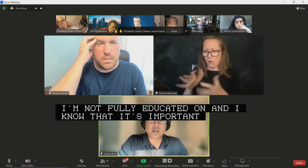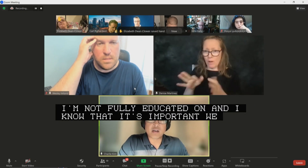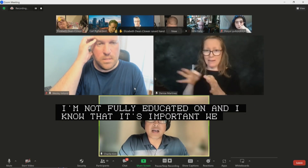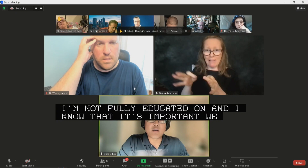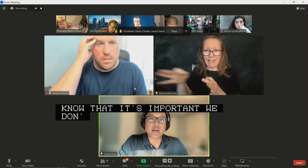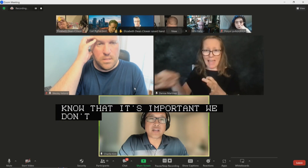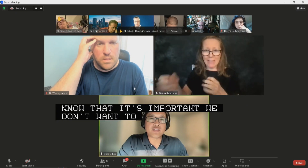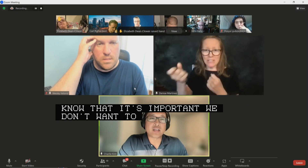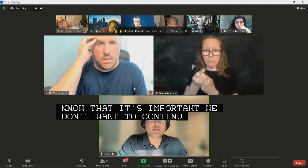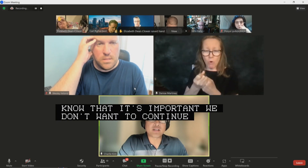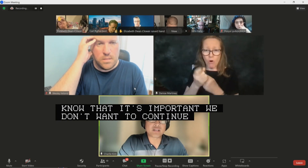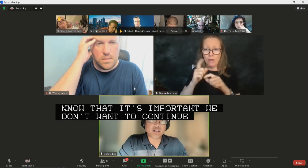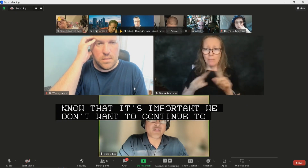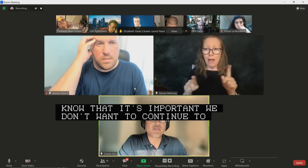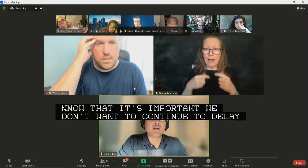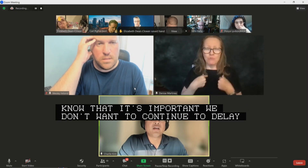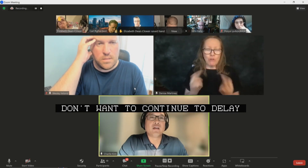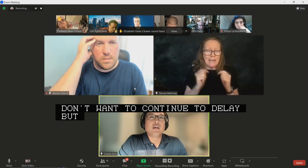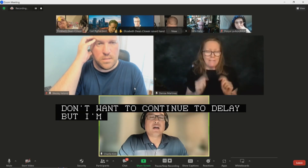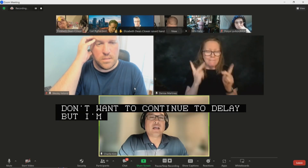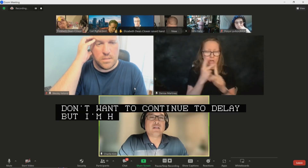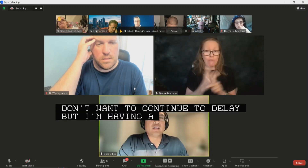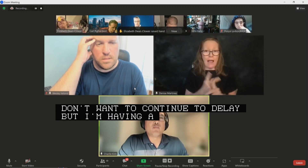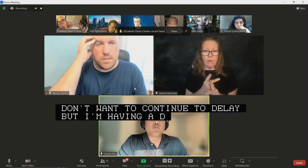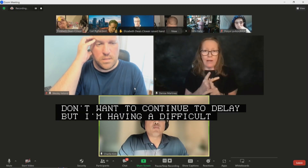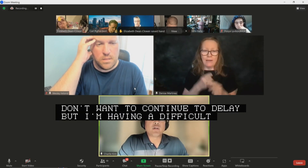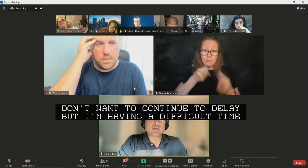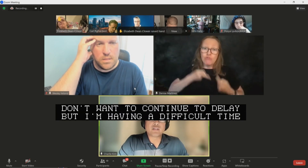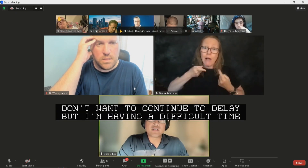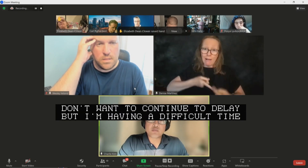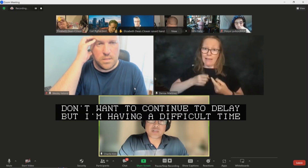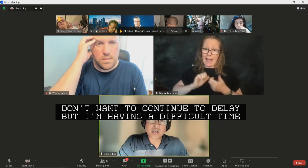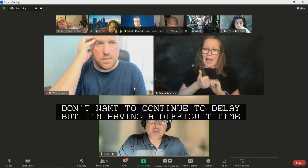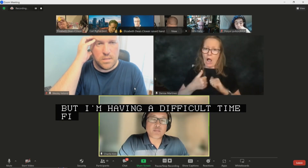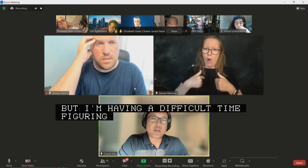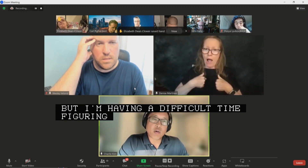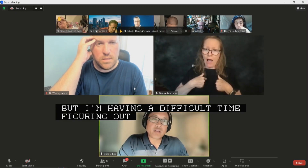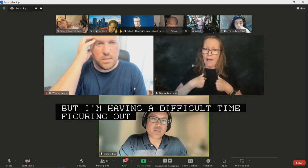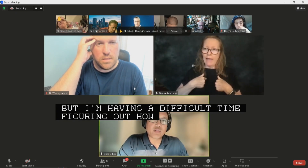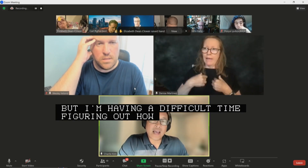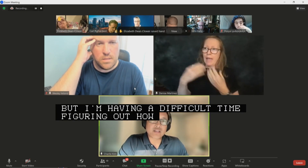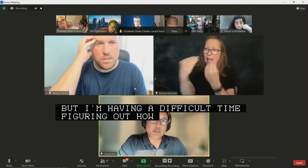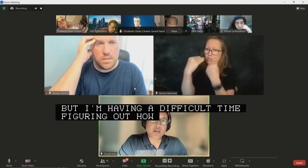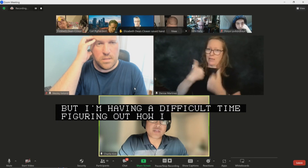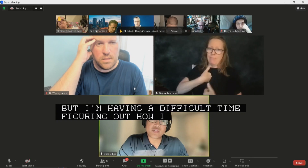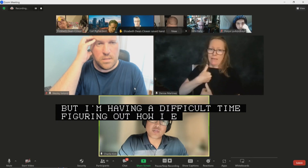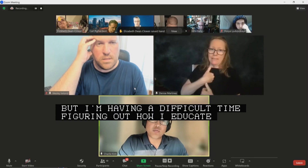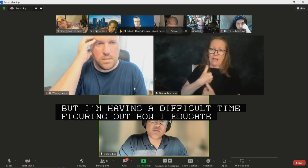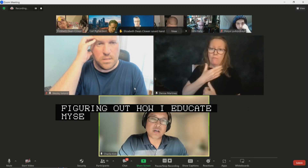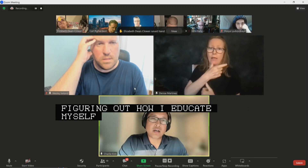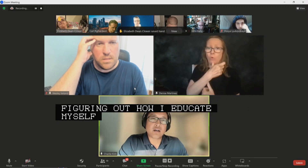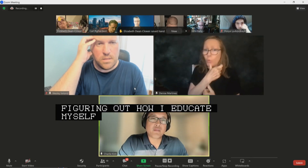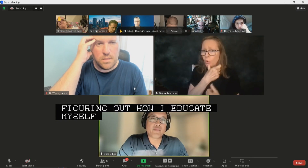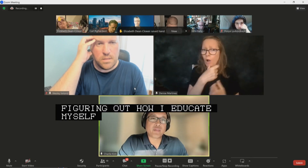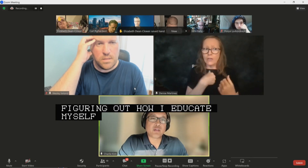time figuring out how I educate myself and what constituents I should be going to ask about this